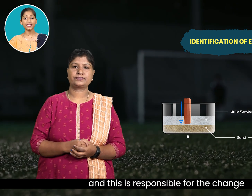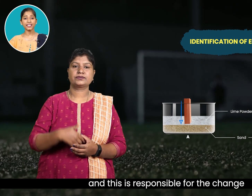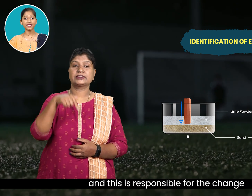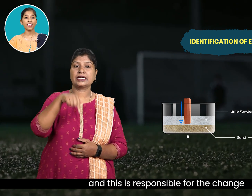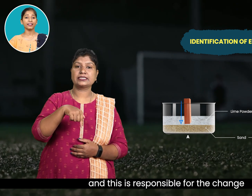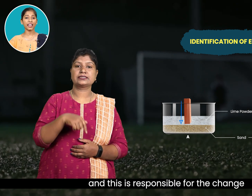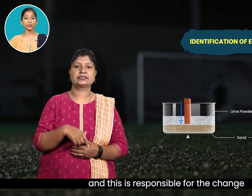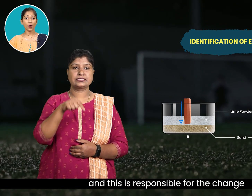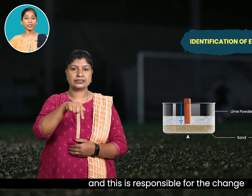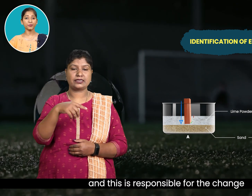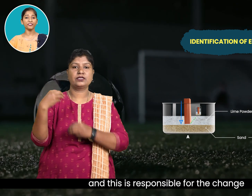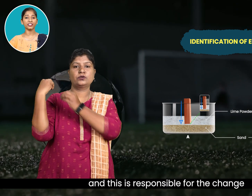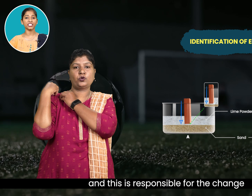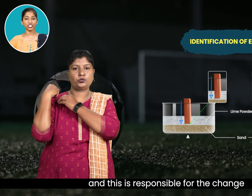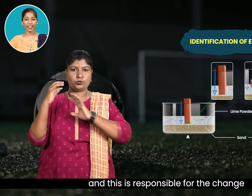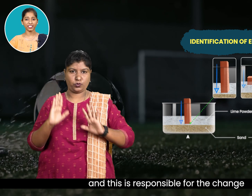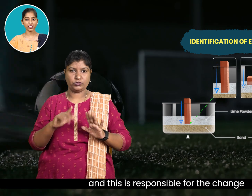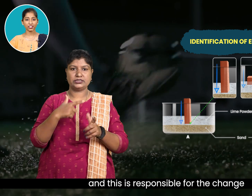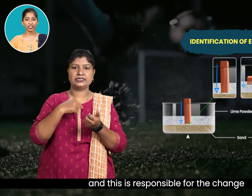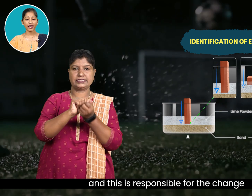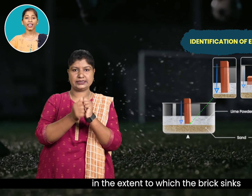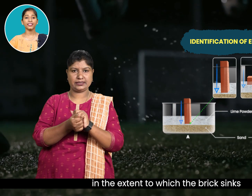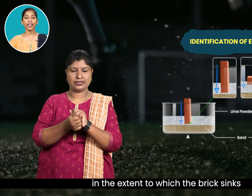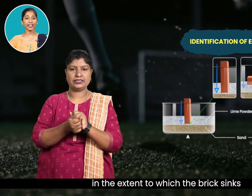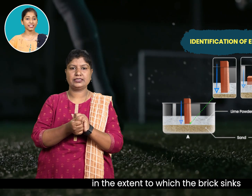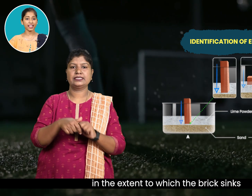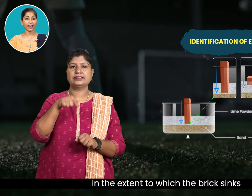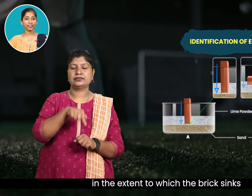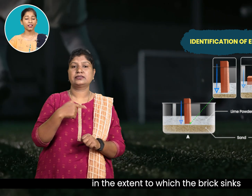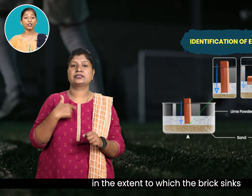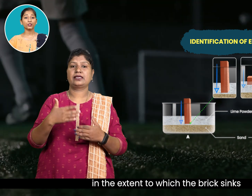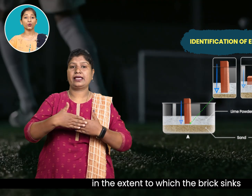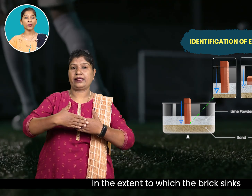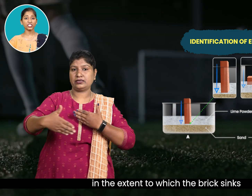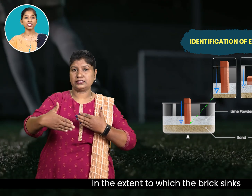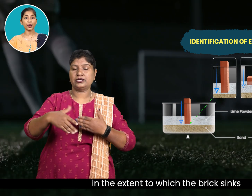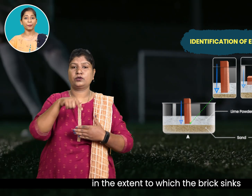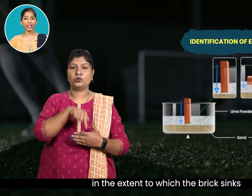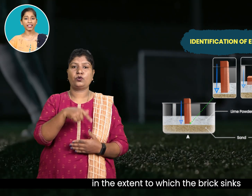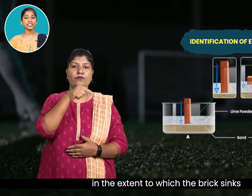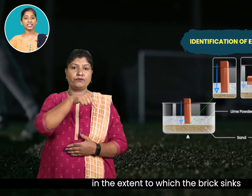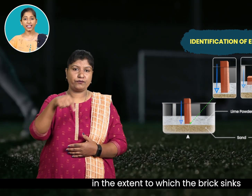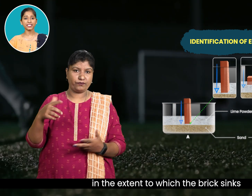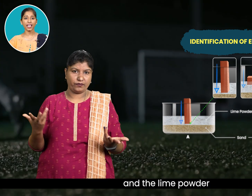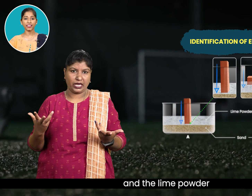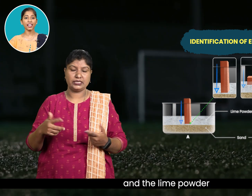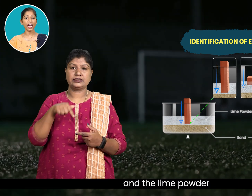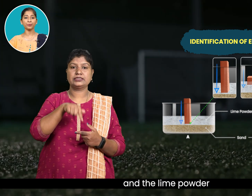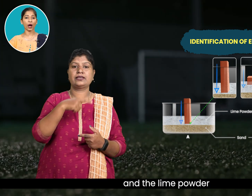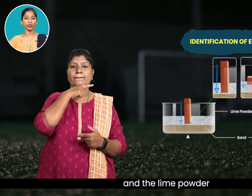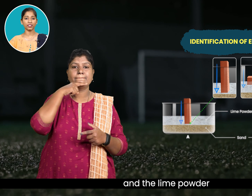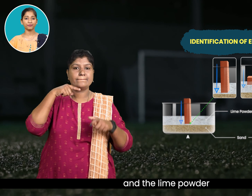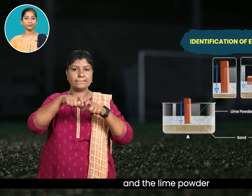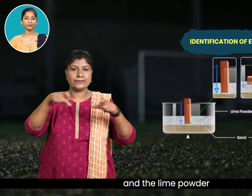and this is responsible for the change in the extent to which the brick sinks in the